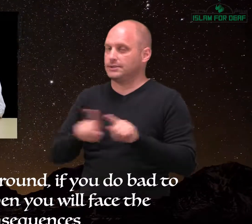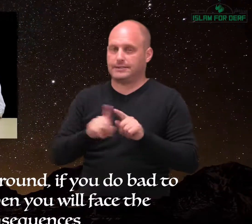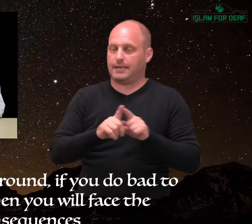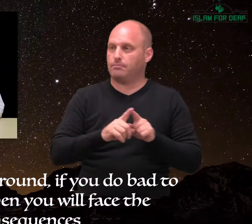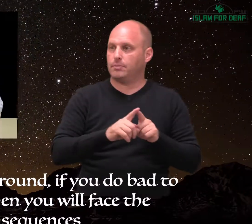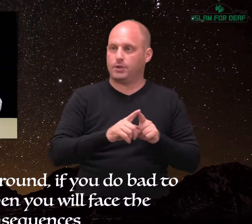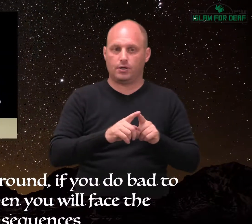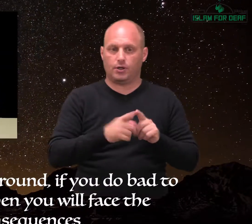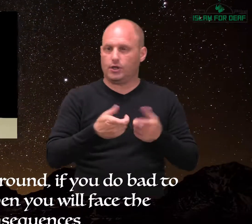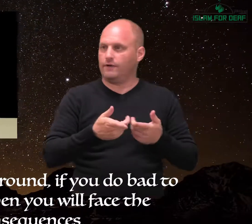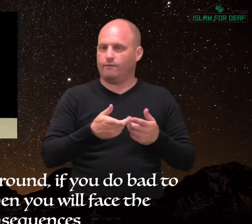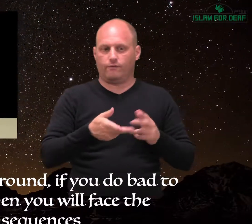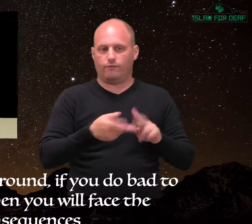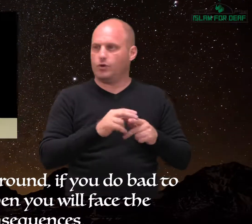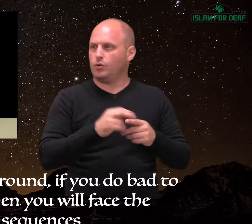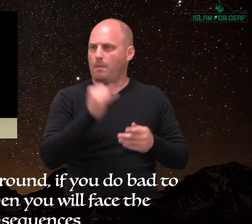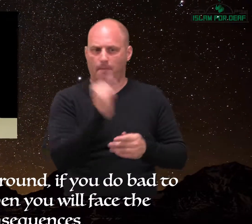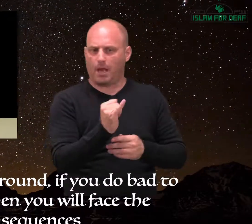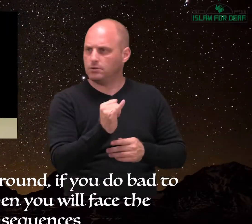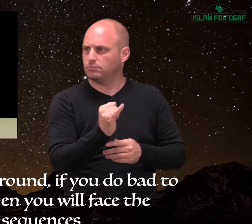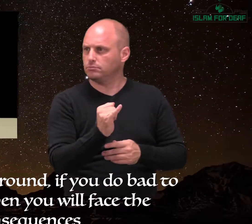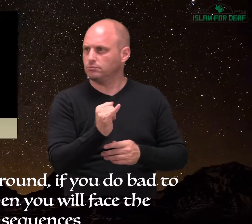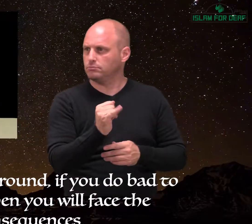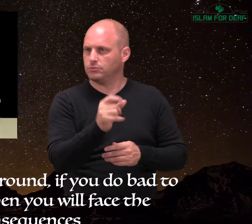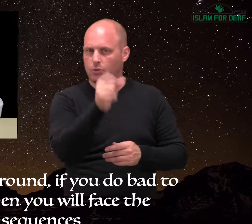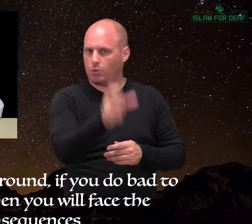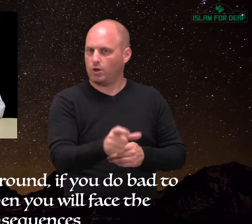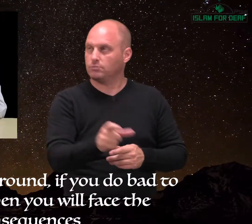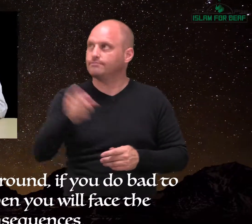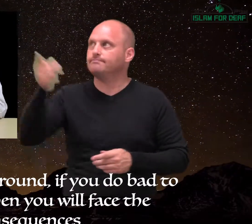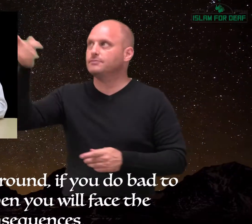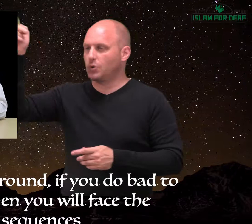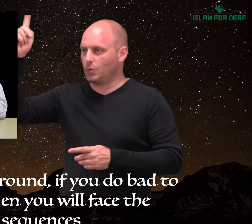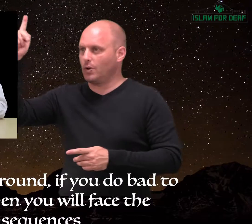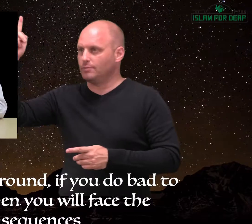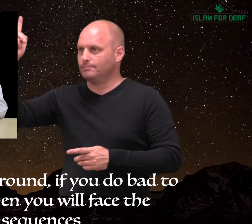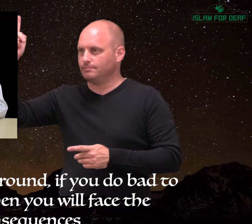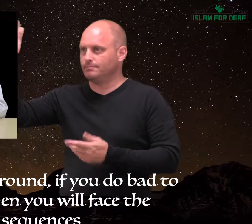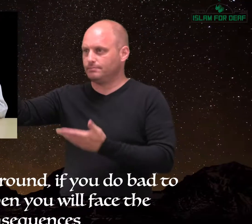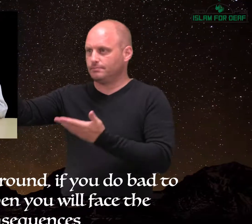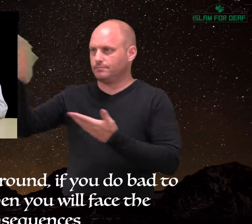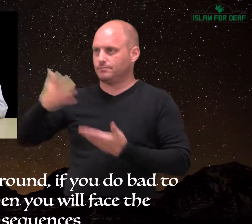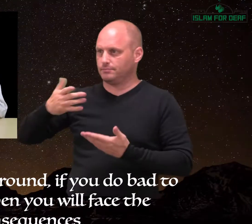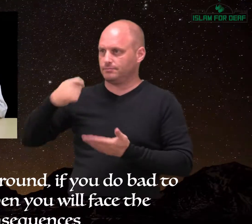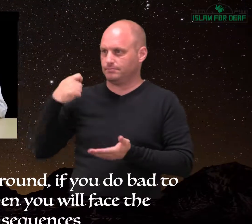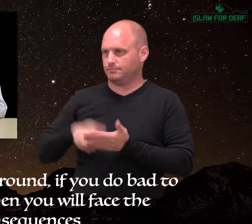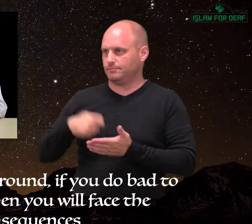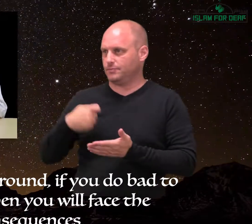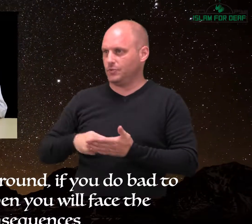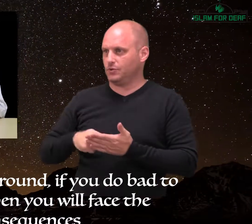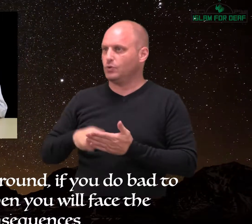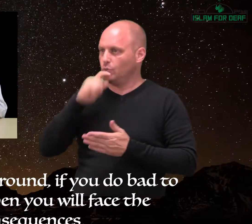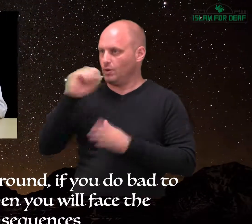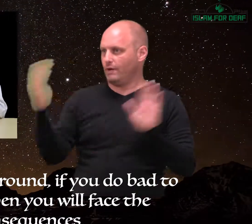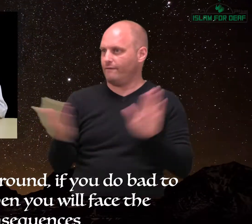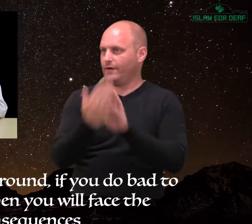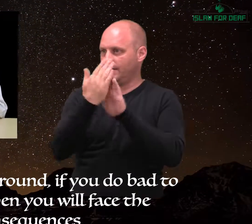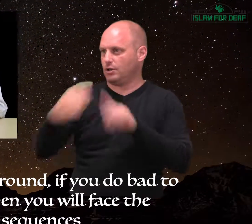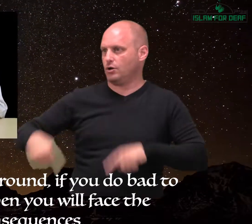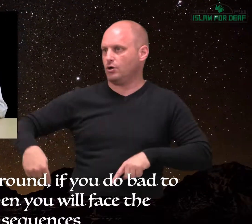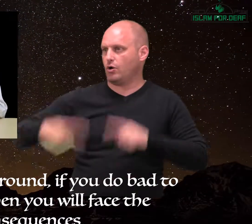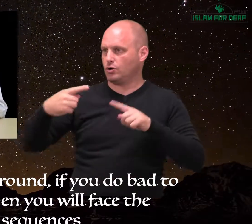know, if you do bad to someone, you know, you will face the